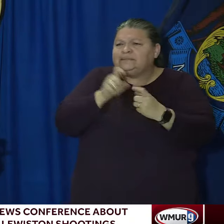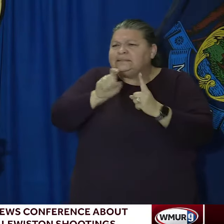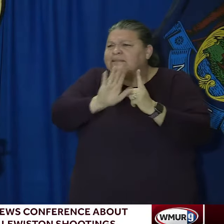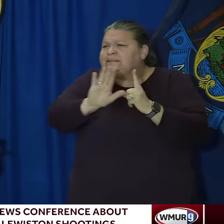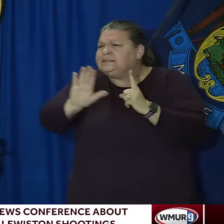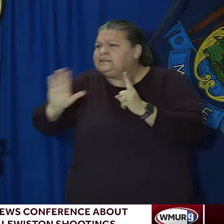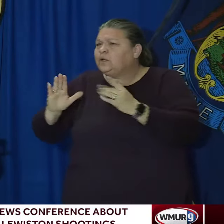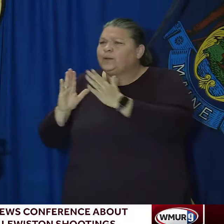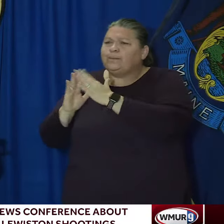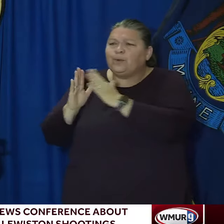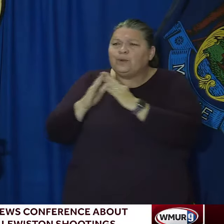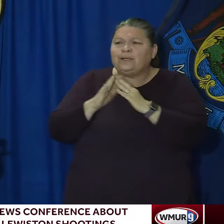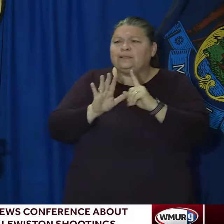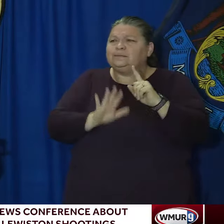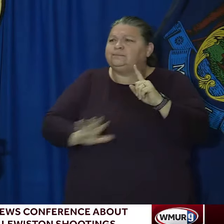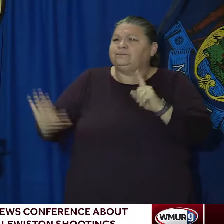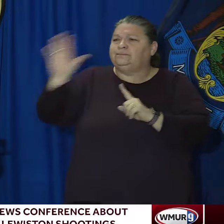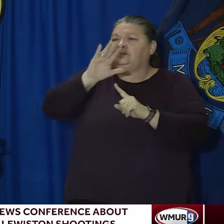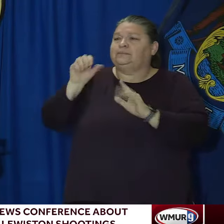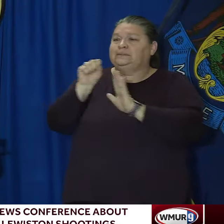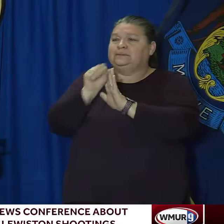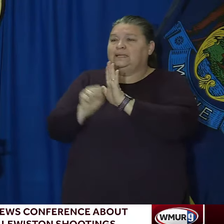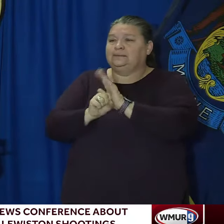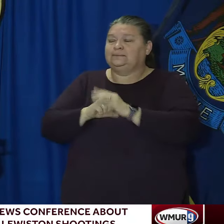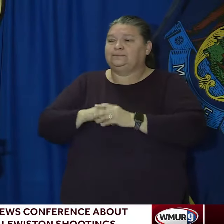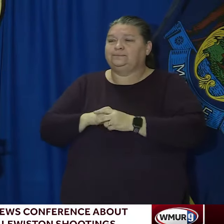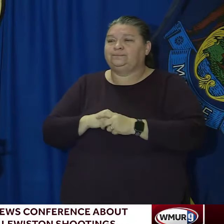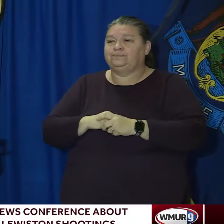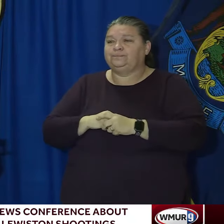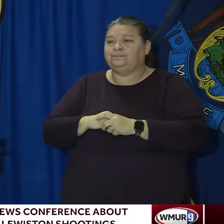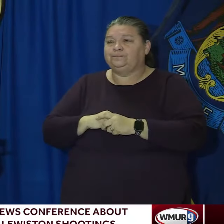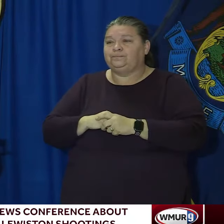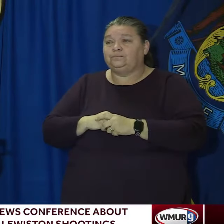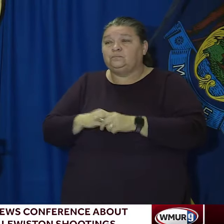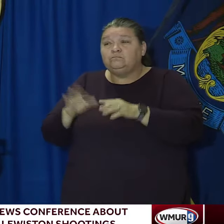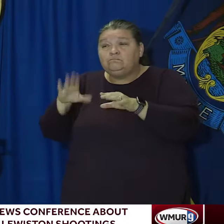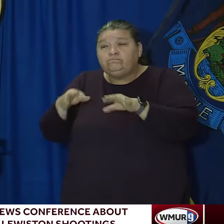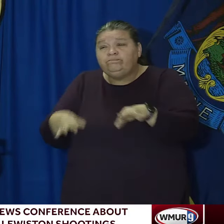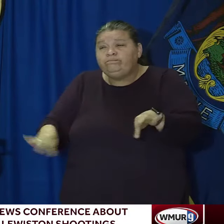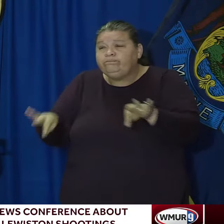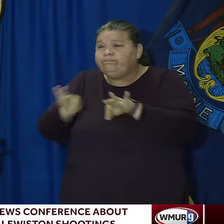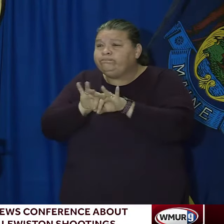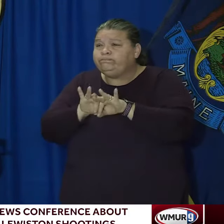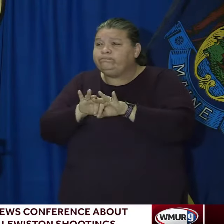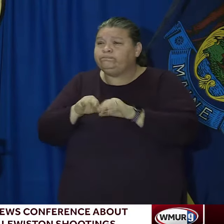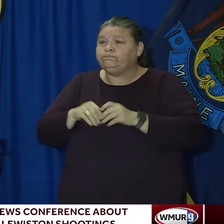evolve. Your support throughout all of this will be crucial.